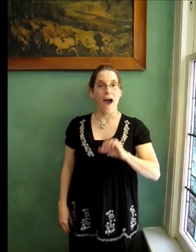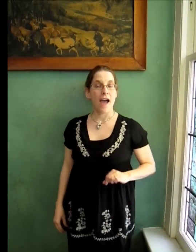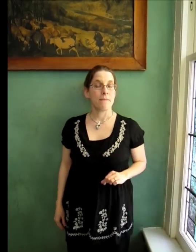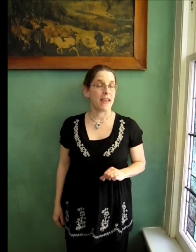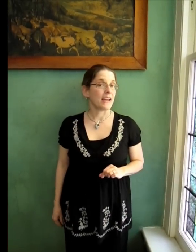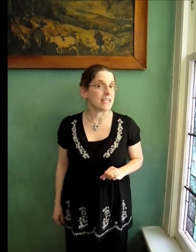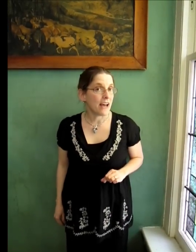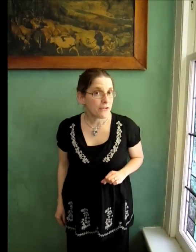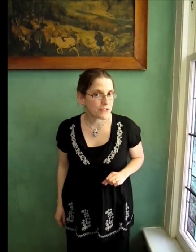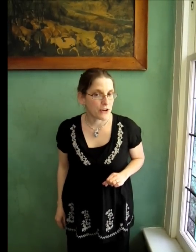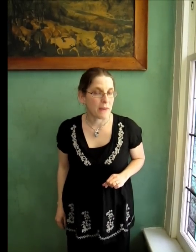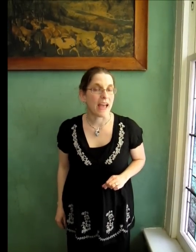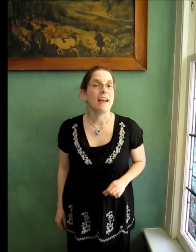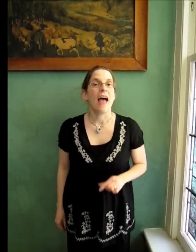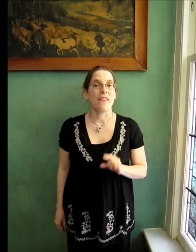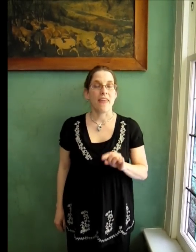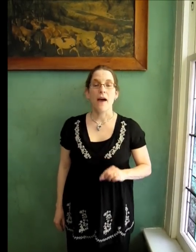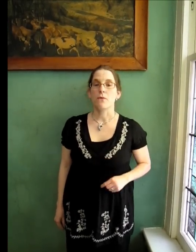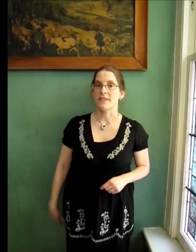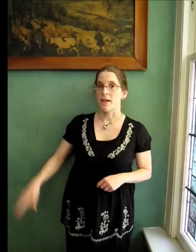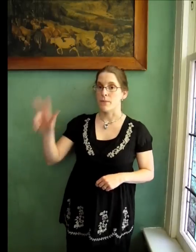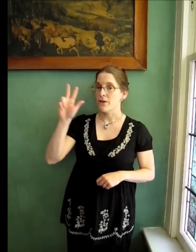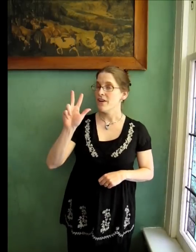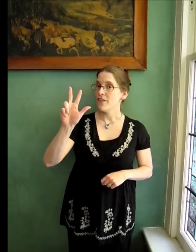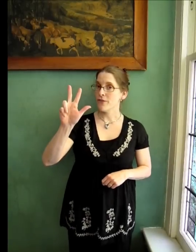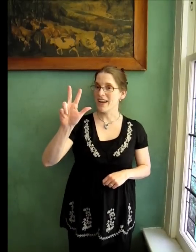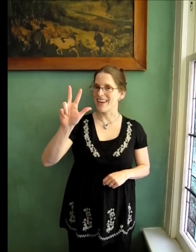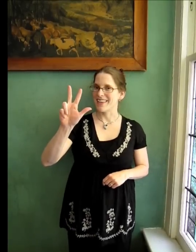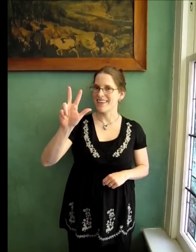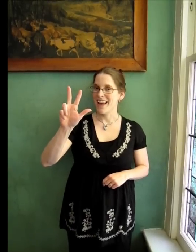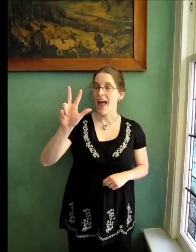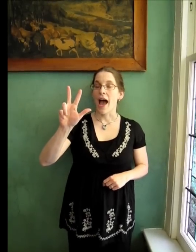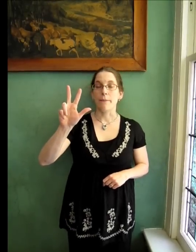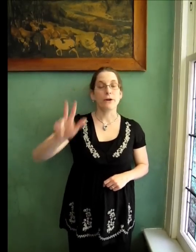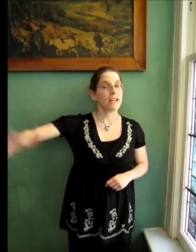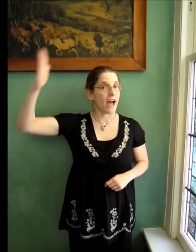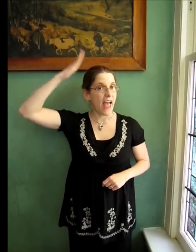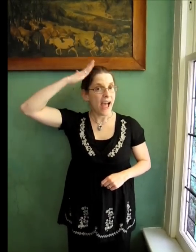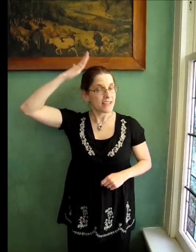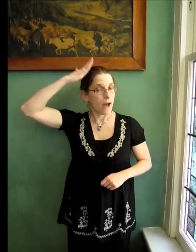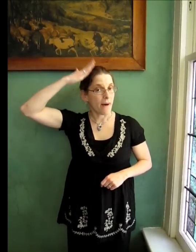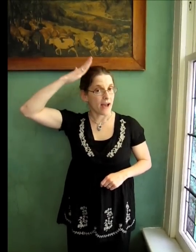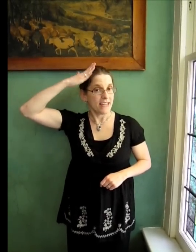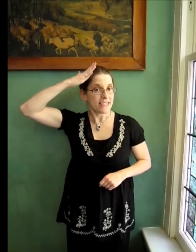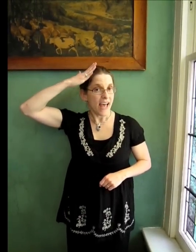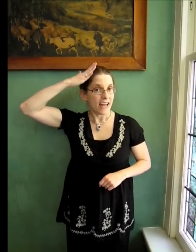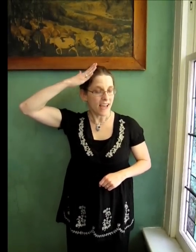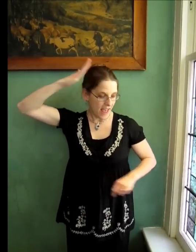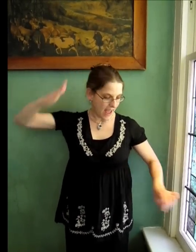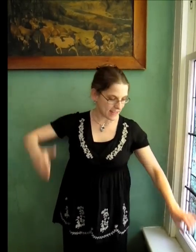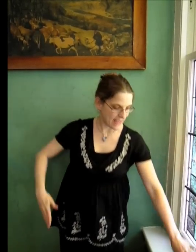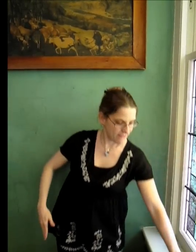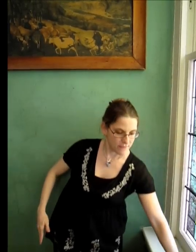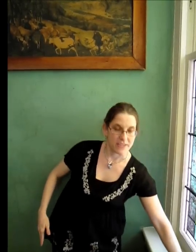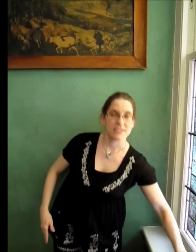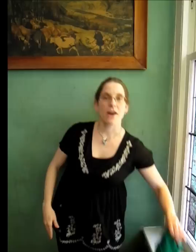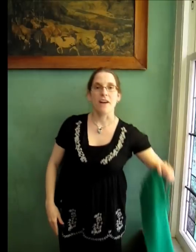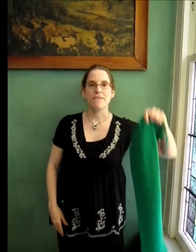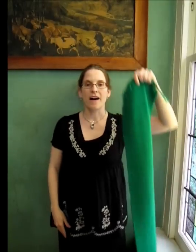I made another snowman, and that was number 3. I put a hat upon his head and gave him a scarf